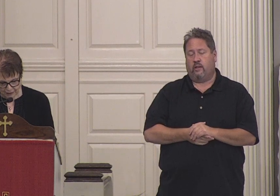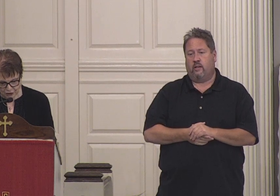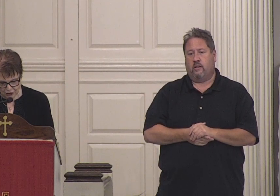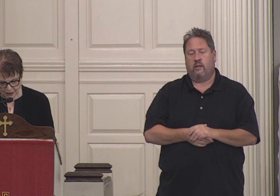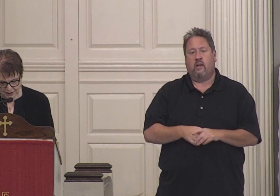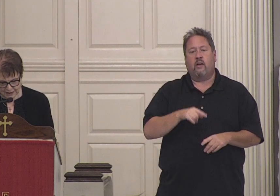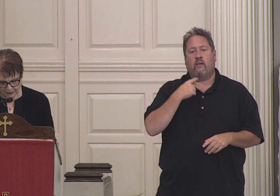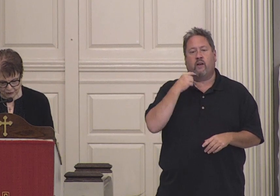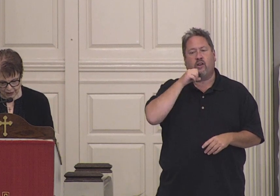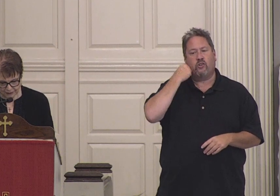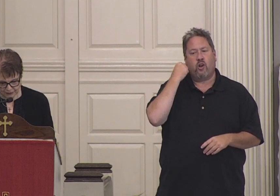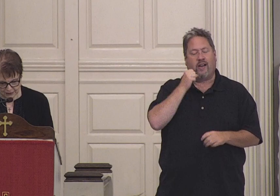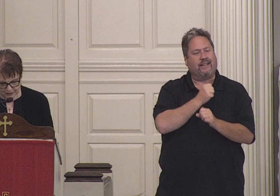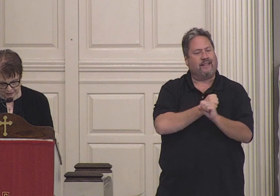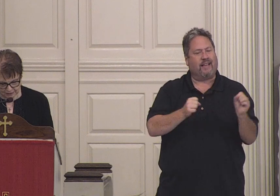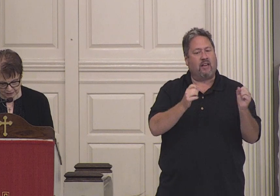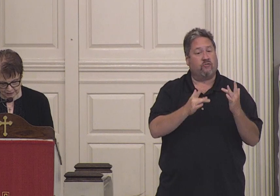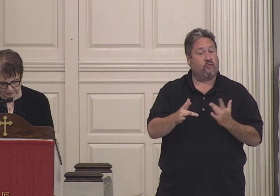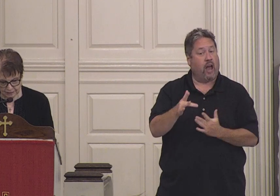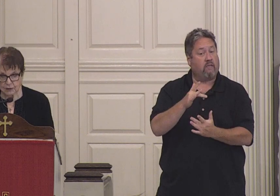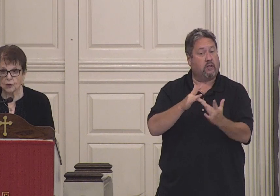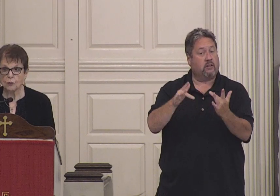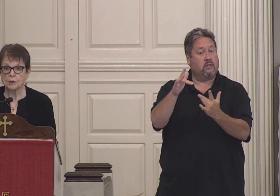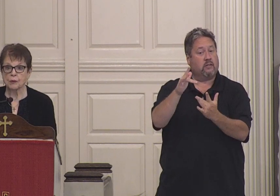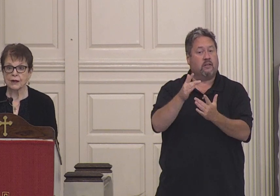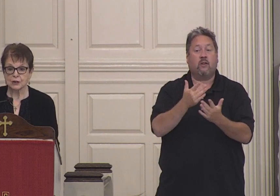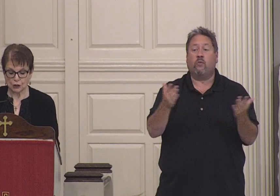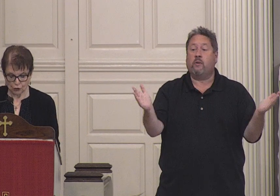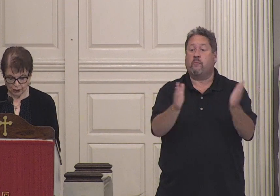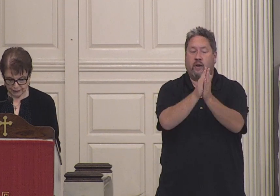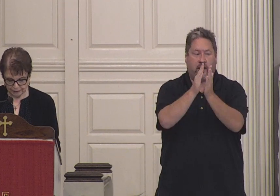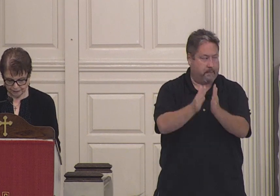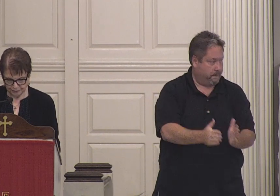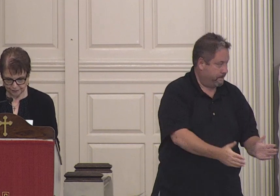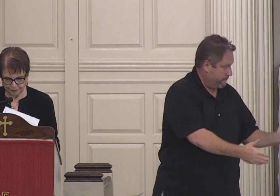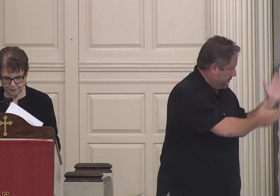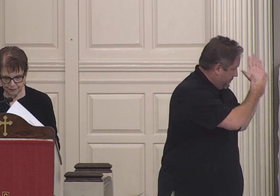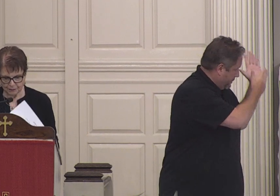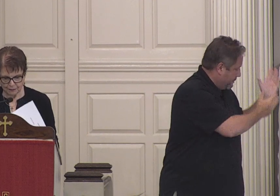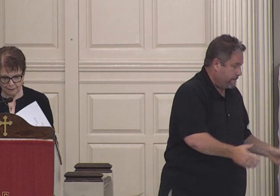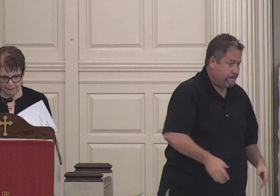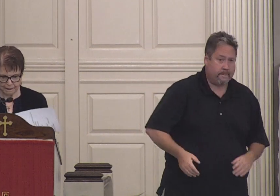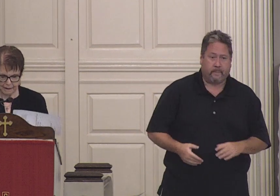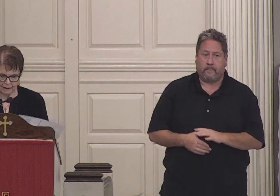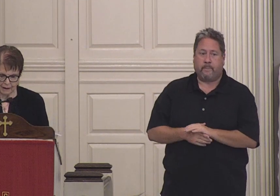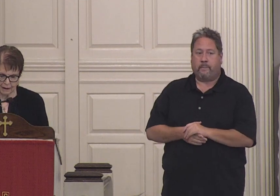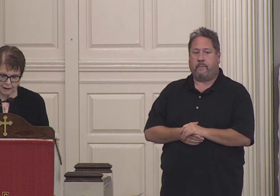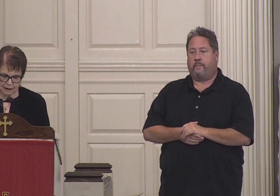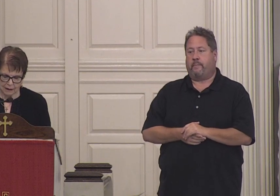For Father Sean's safe travels, we pray to the Lord.